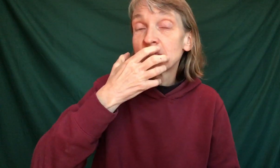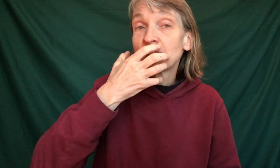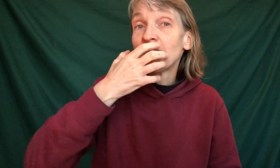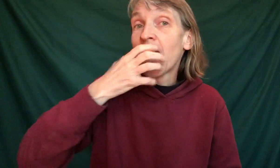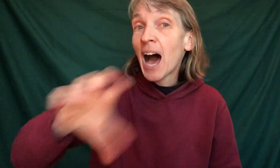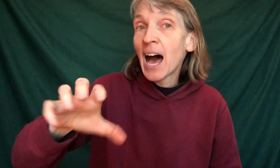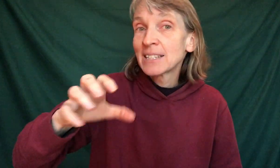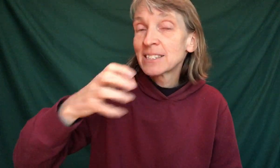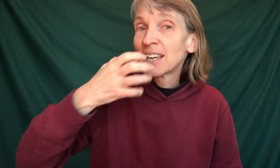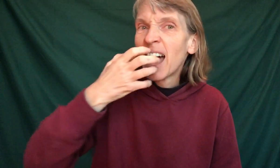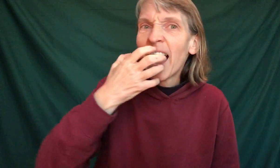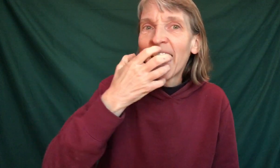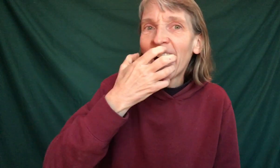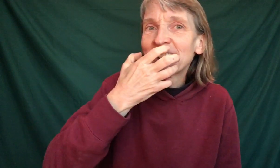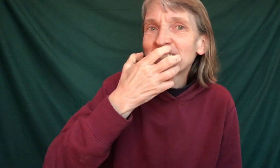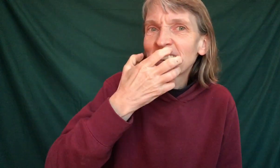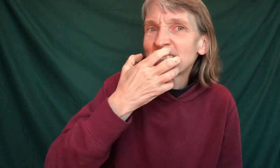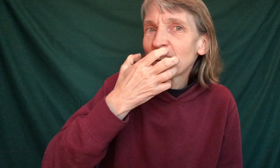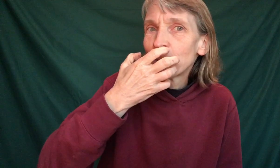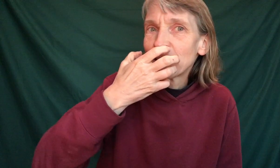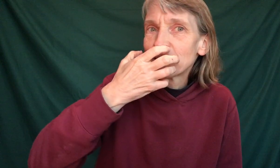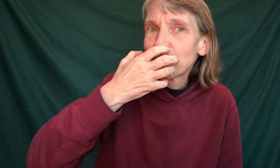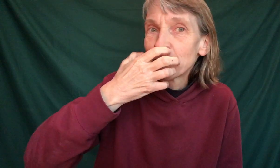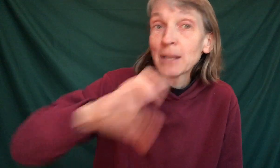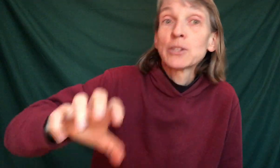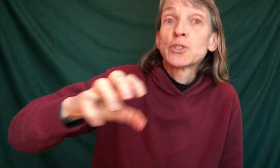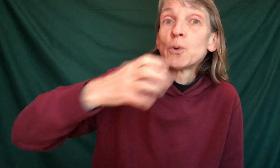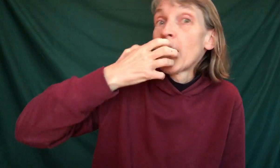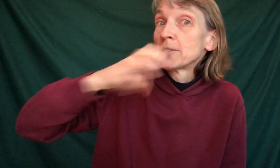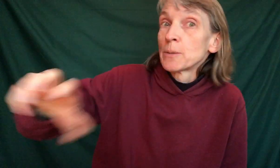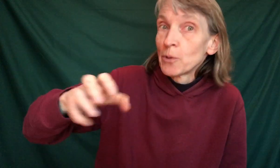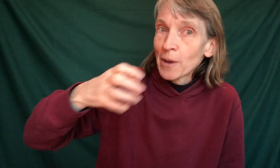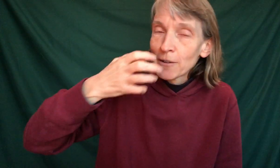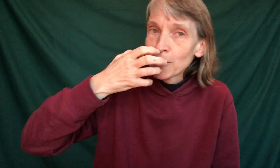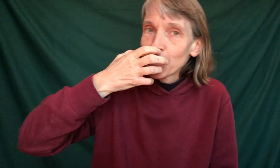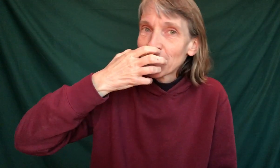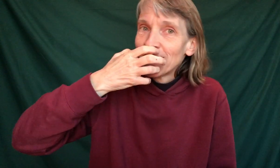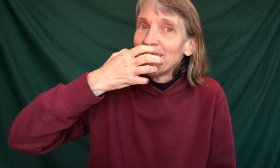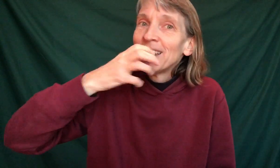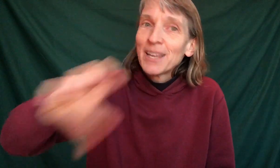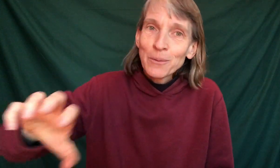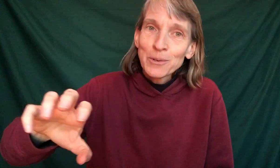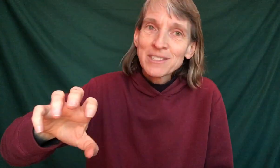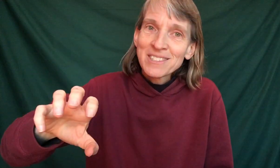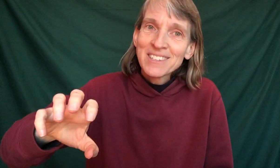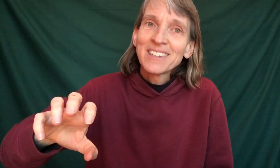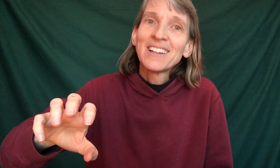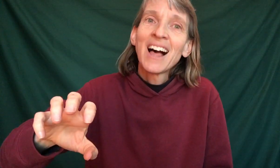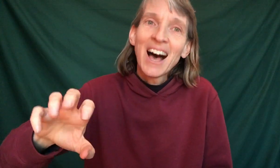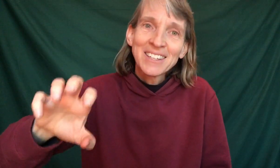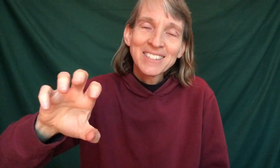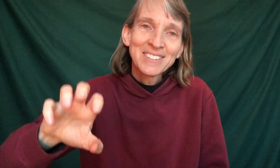still hot. Hot is like you take a bite of something and it's too hot, so you pull it out of your mouth. It was still hot.